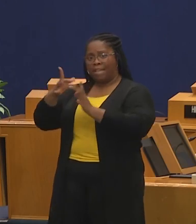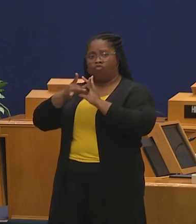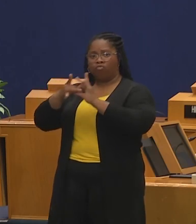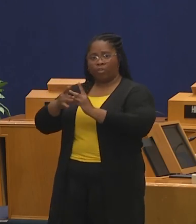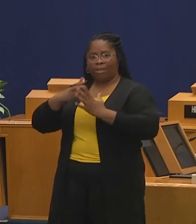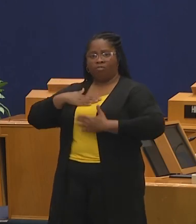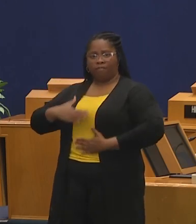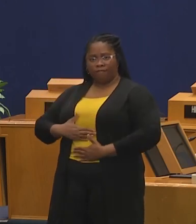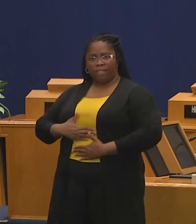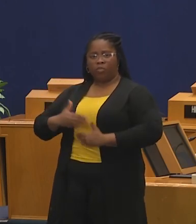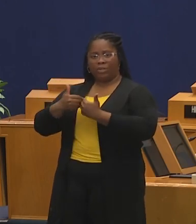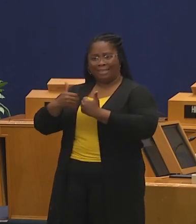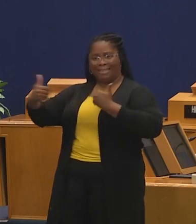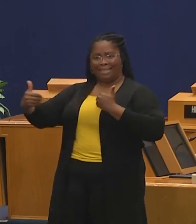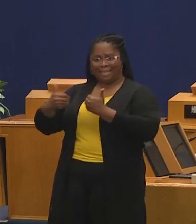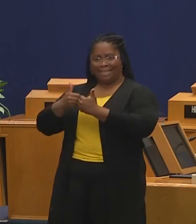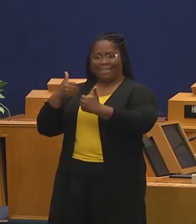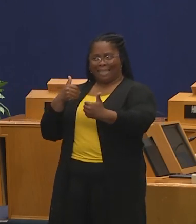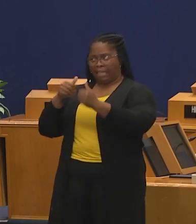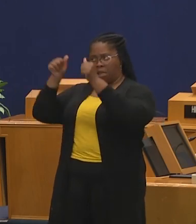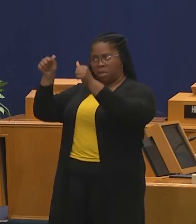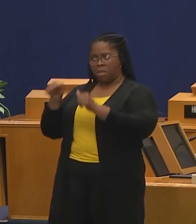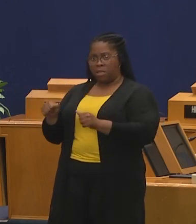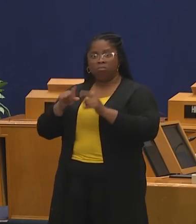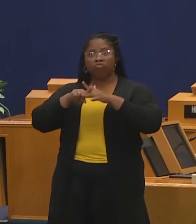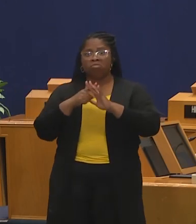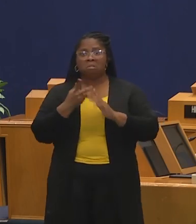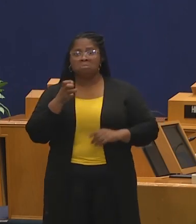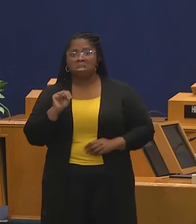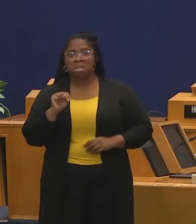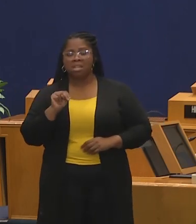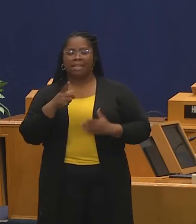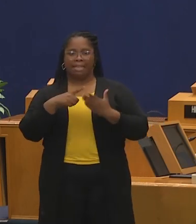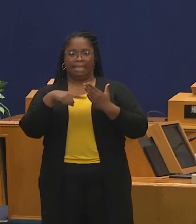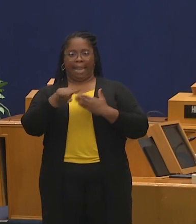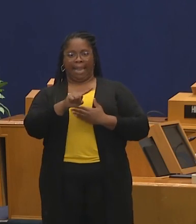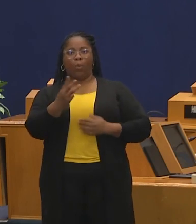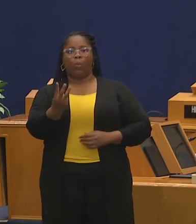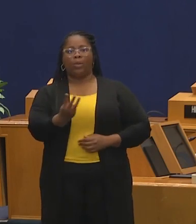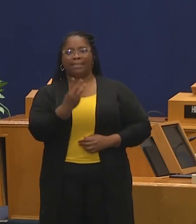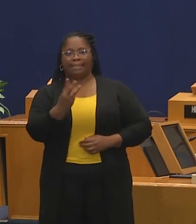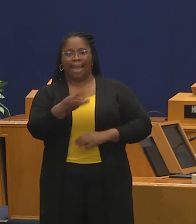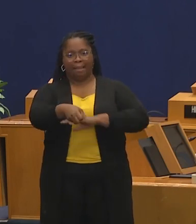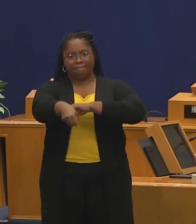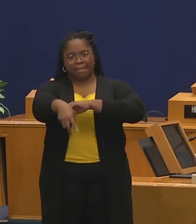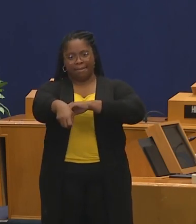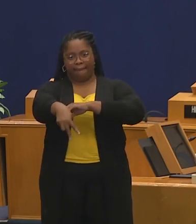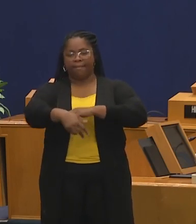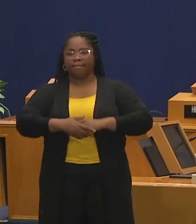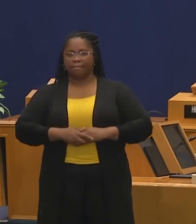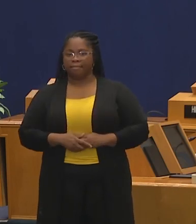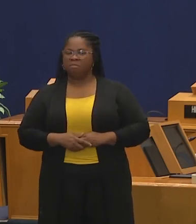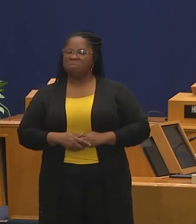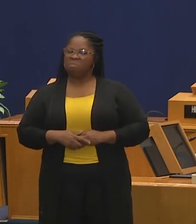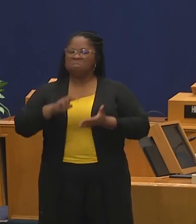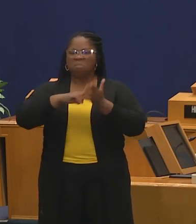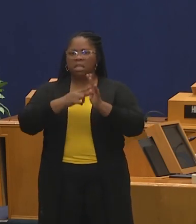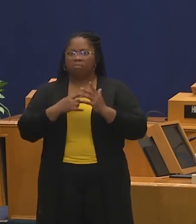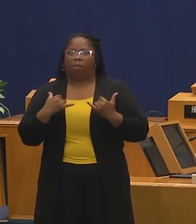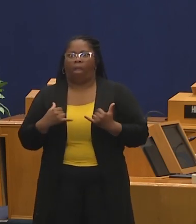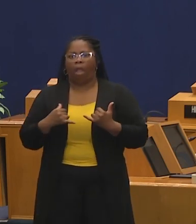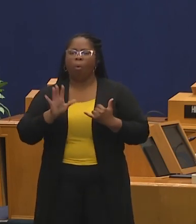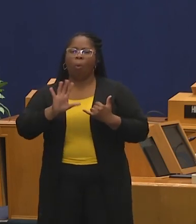that are implemented at each site go into effect next Wednesday at midnight. So folks have some time